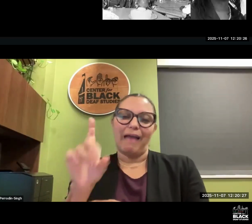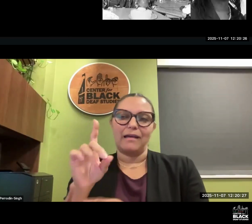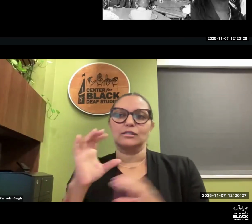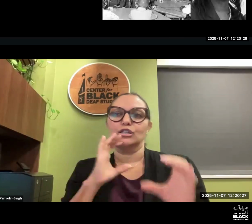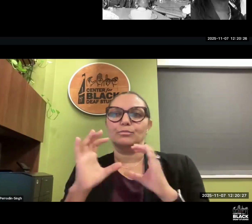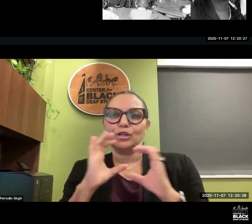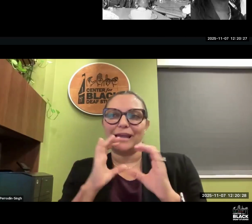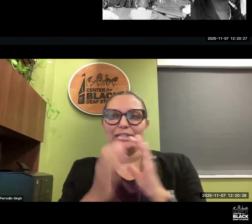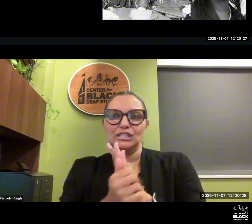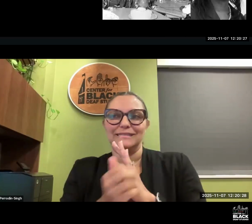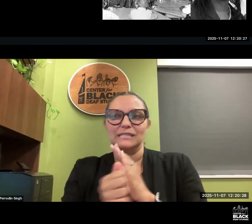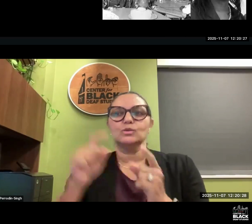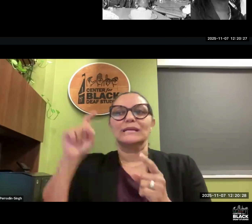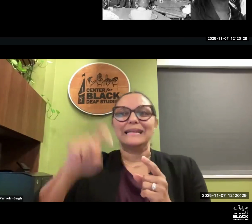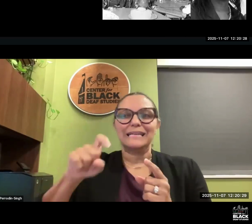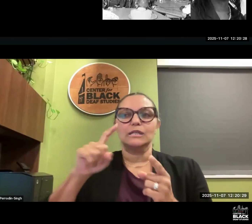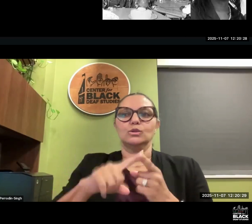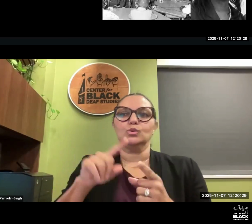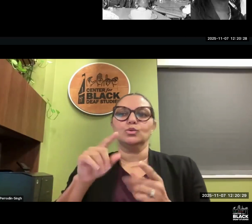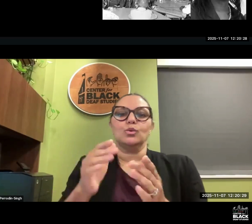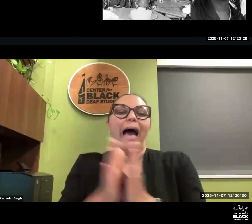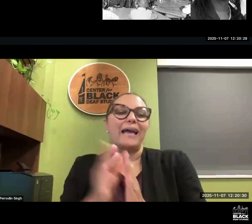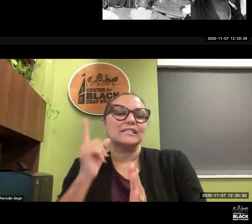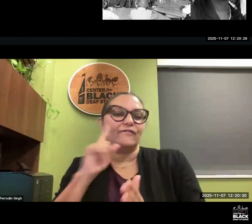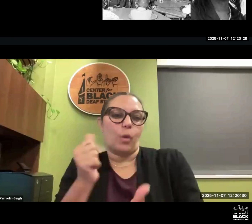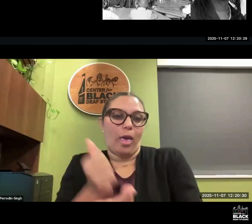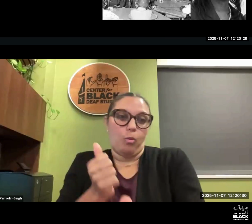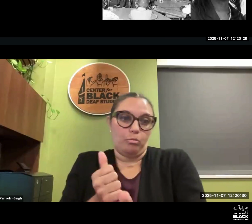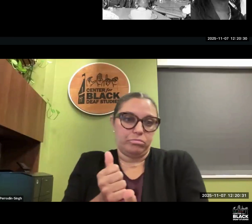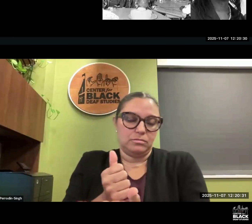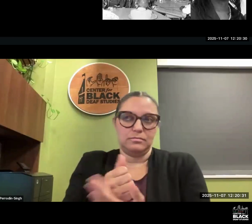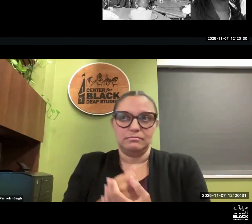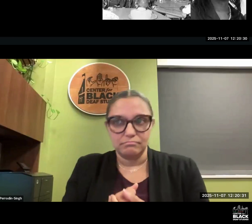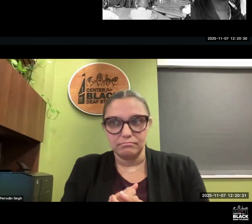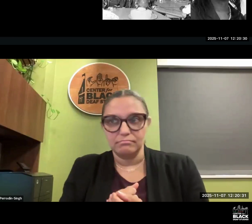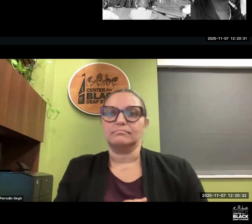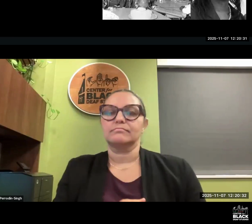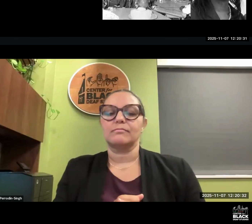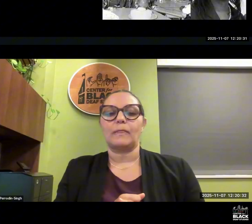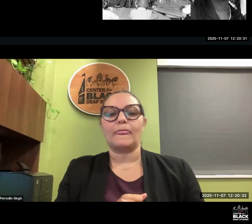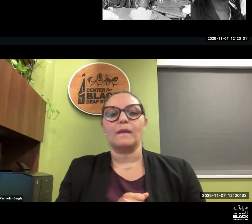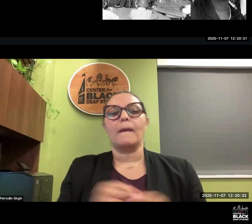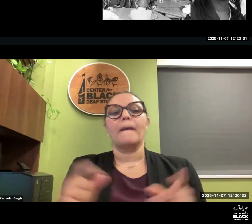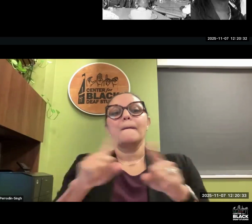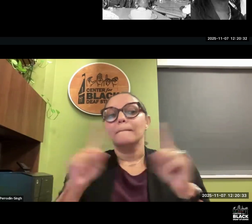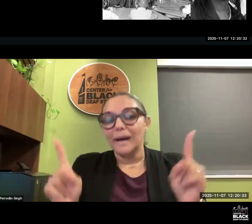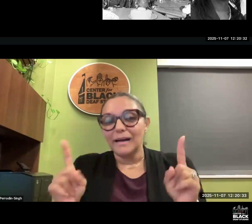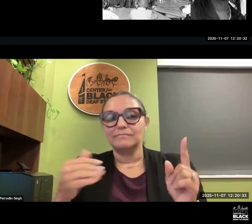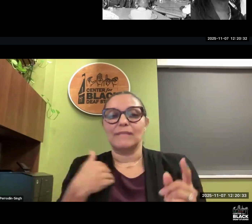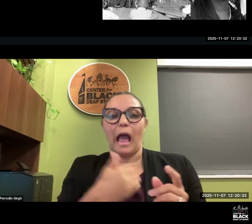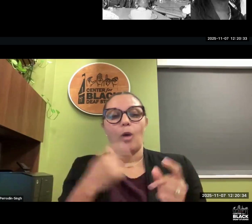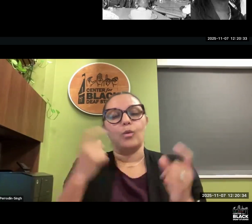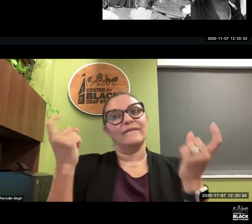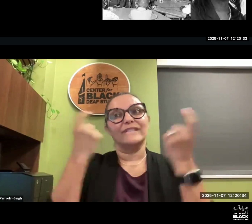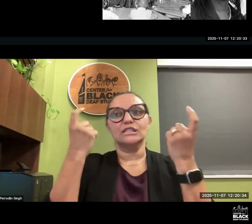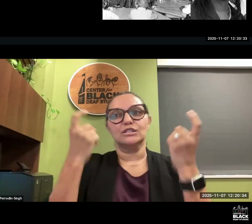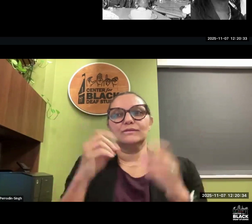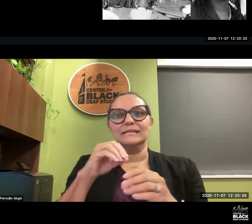And we were considered functionally illiterate, unable to read or write, and always needing to ask